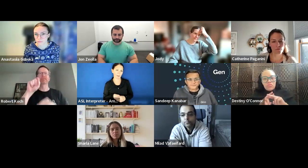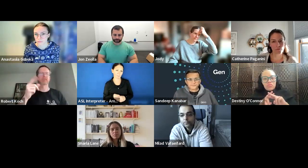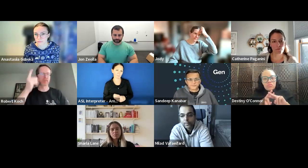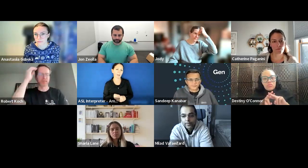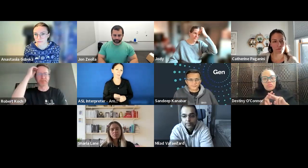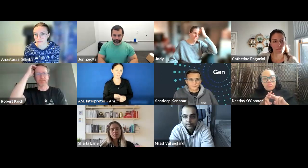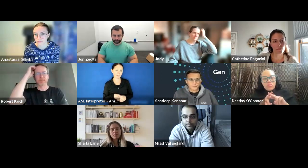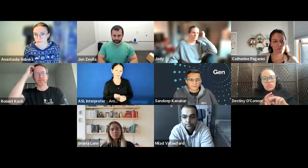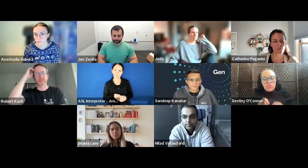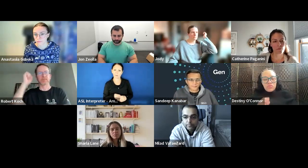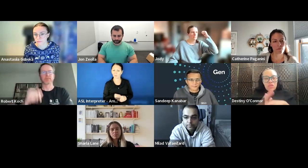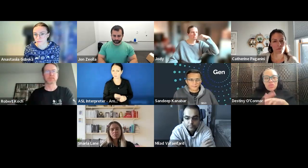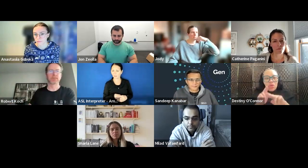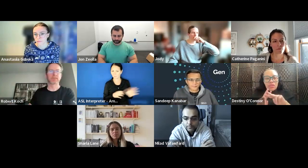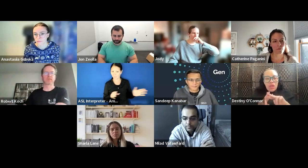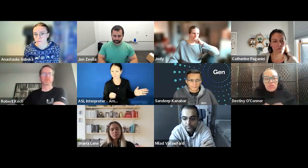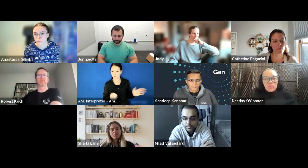that